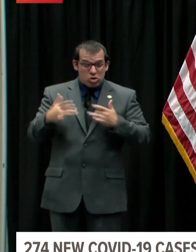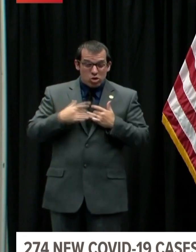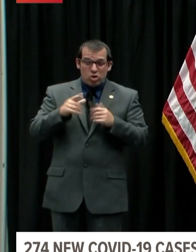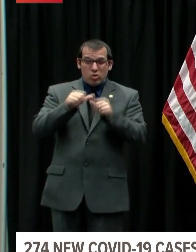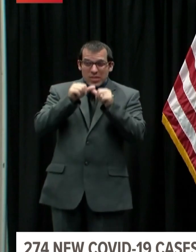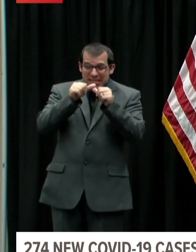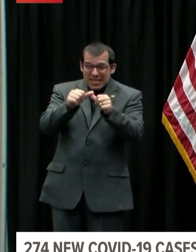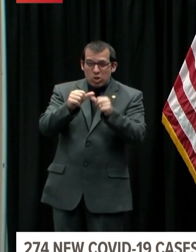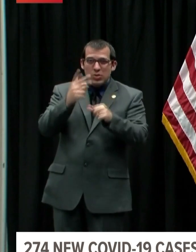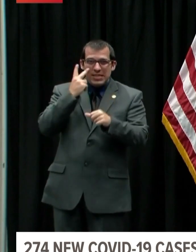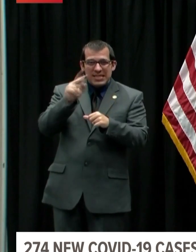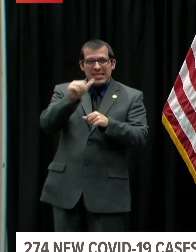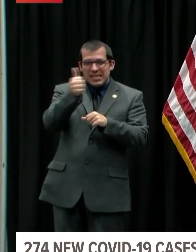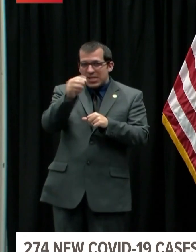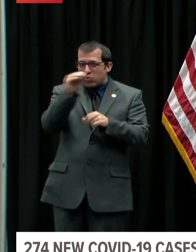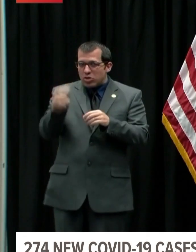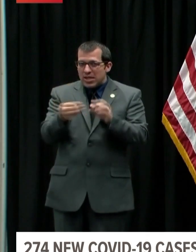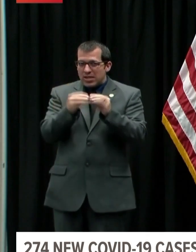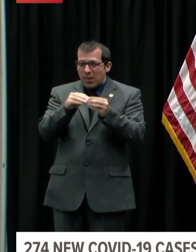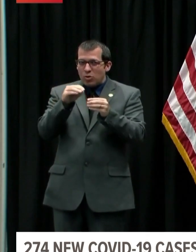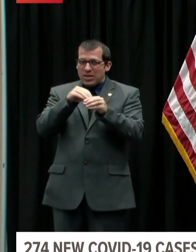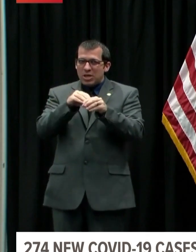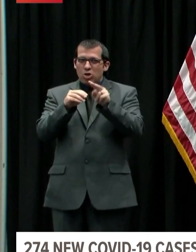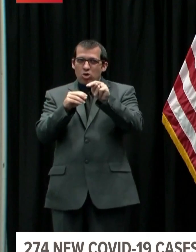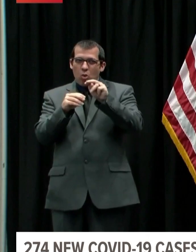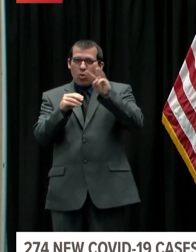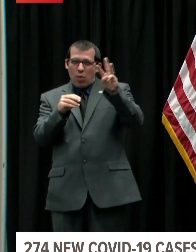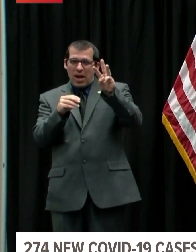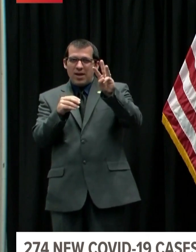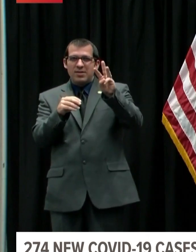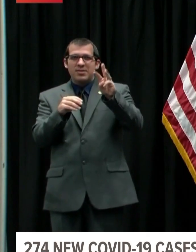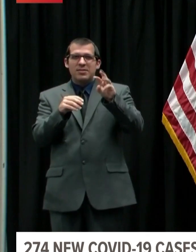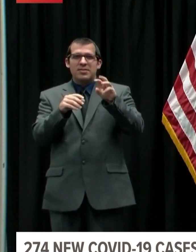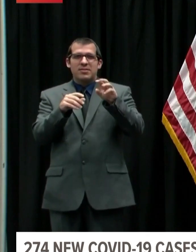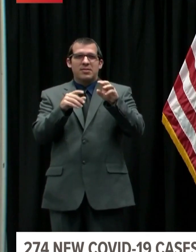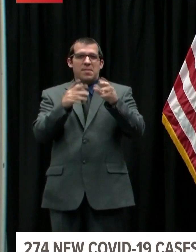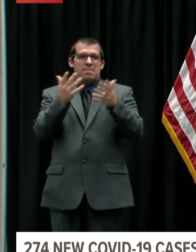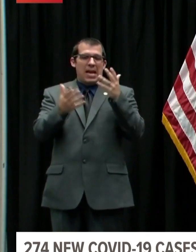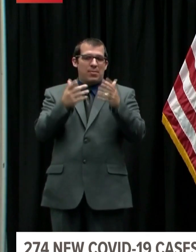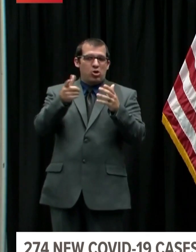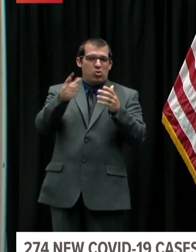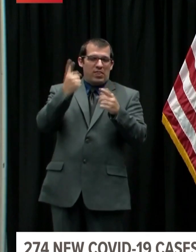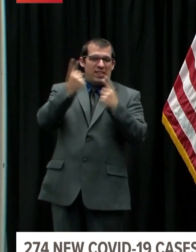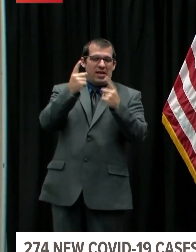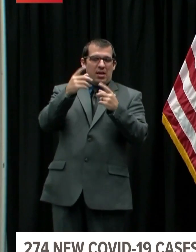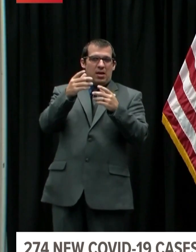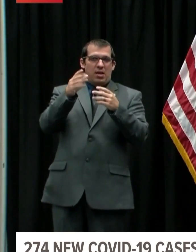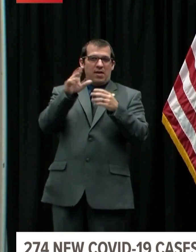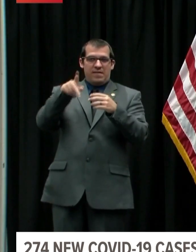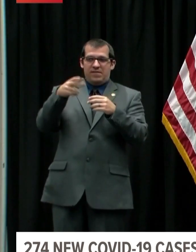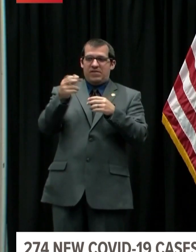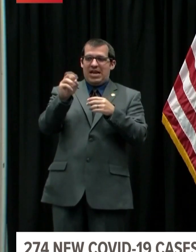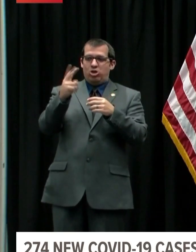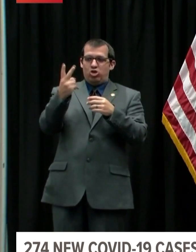continual 10% numbers, especially in Northwest, about peeling back part of phase 2 up there?